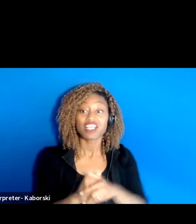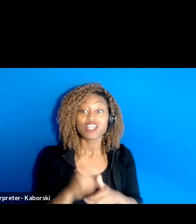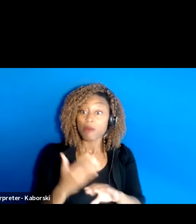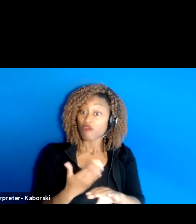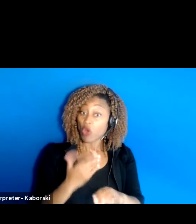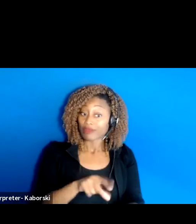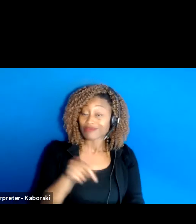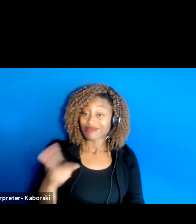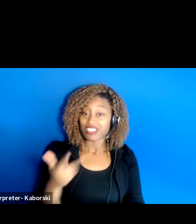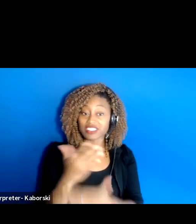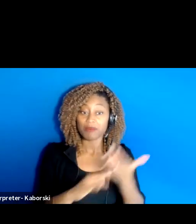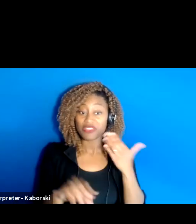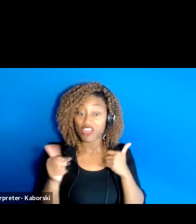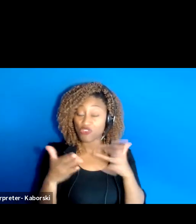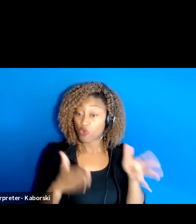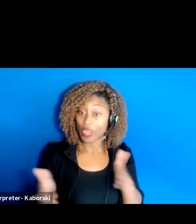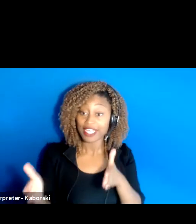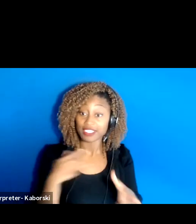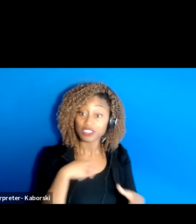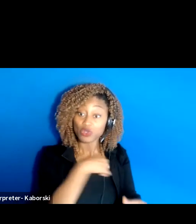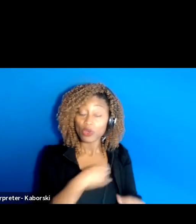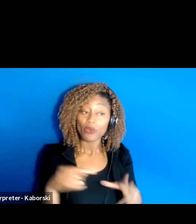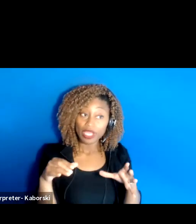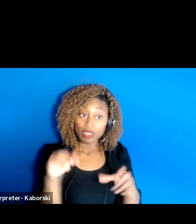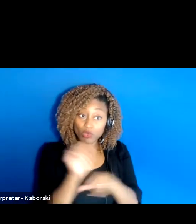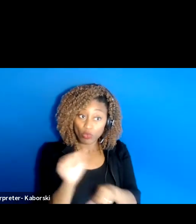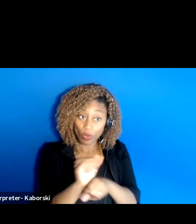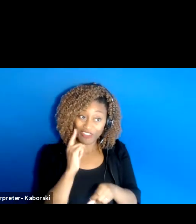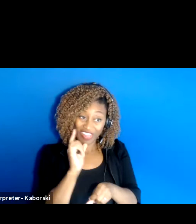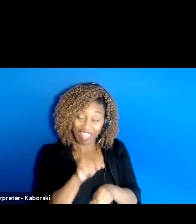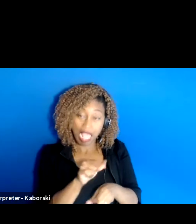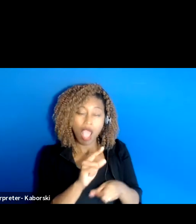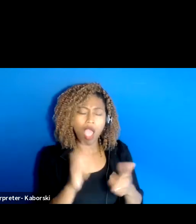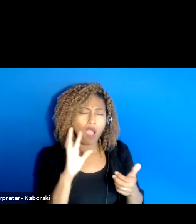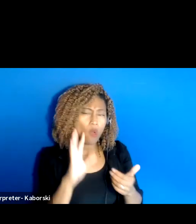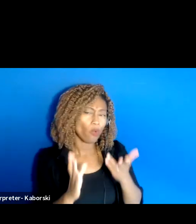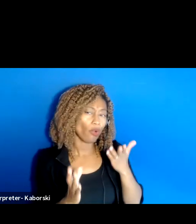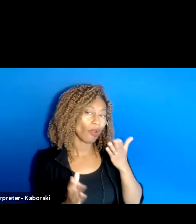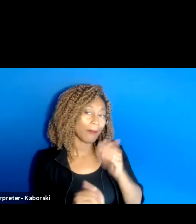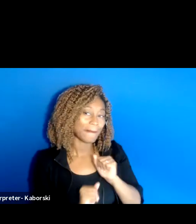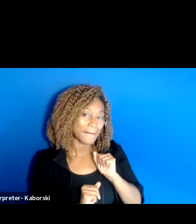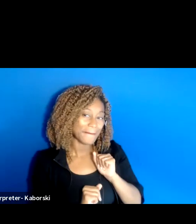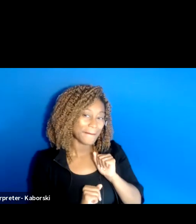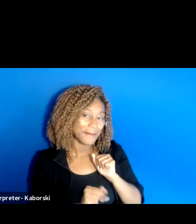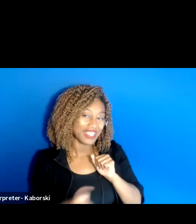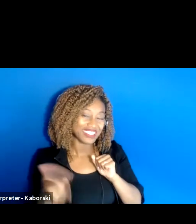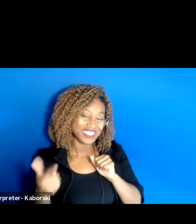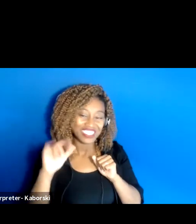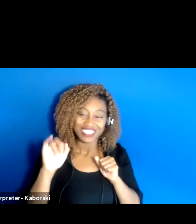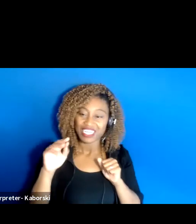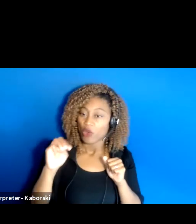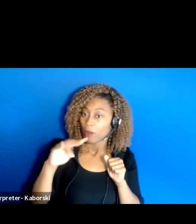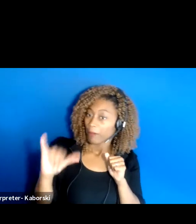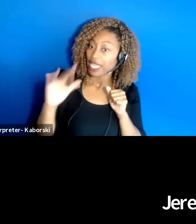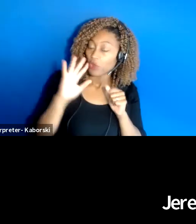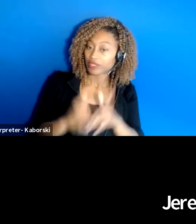go on to some of the other ways that we worked on this, I'm gonna send it over to Jeremy so he can talk about